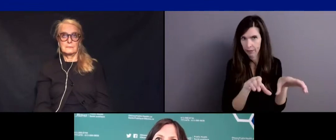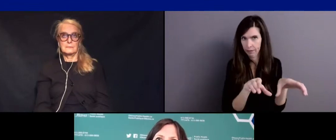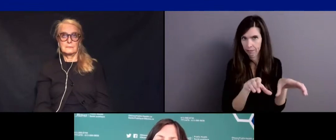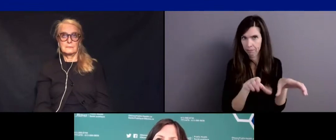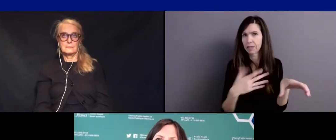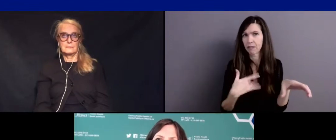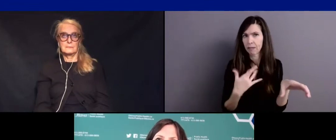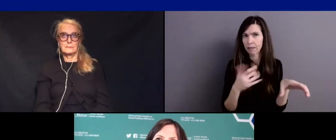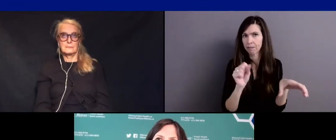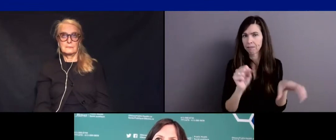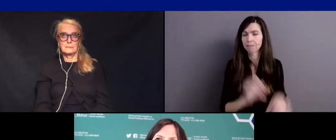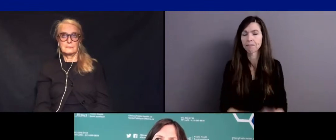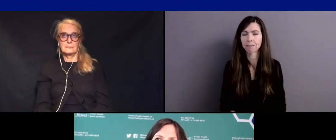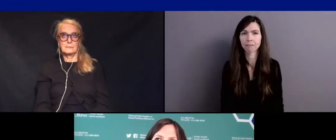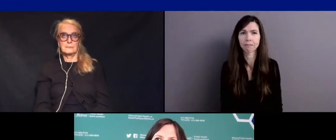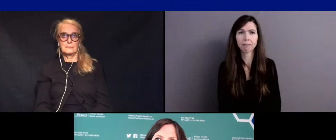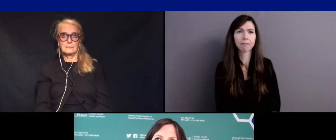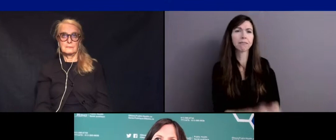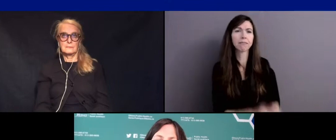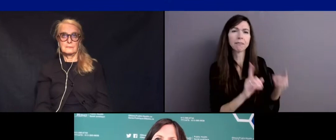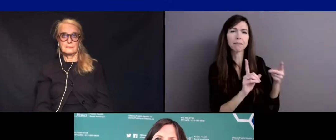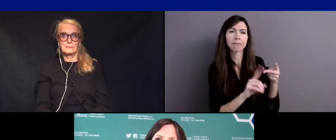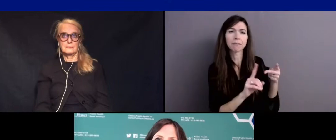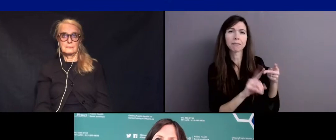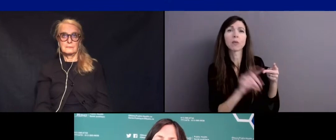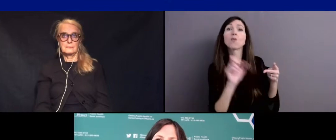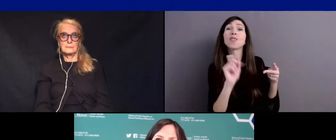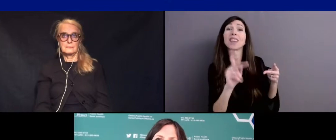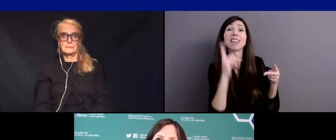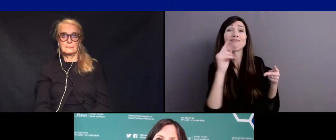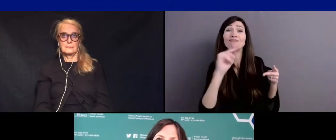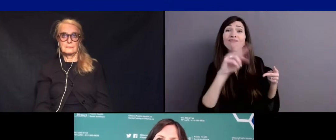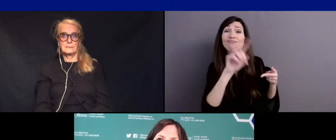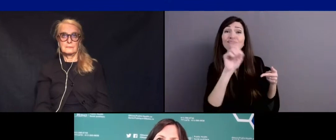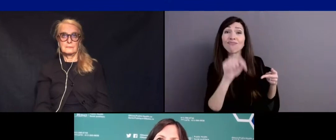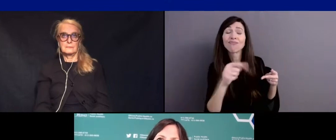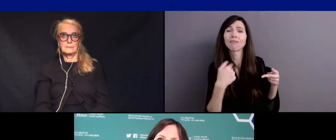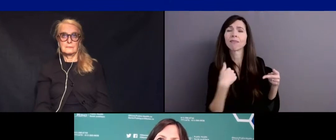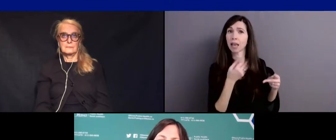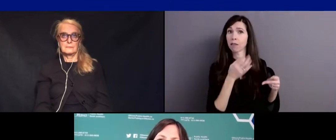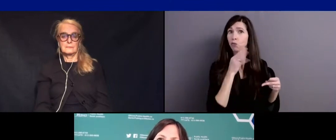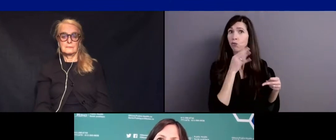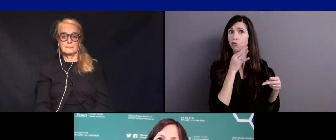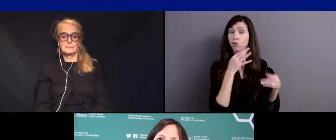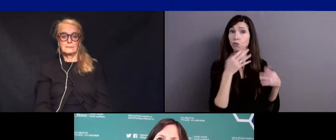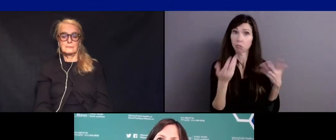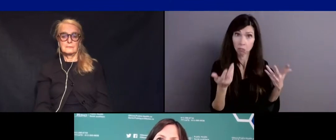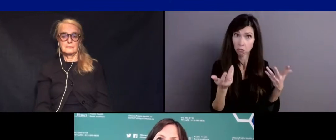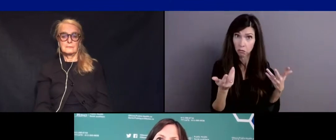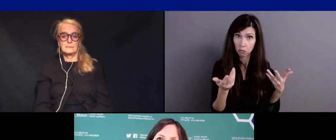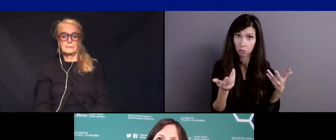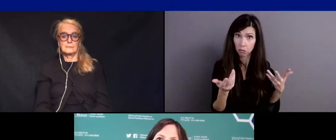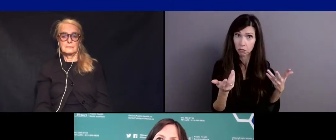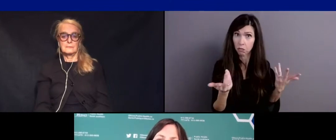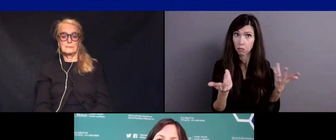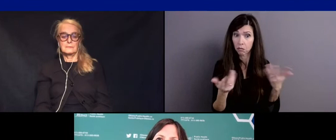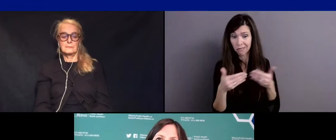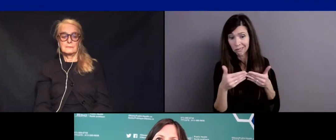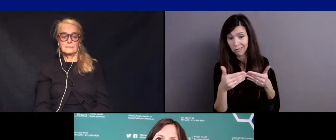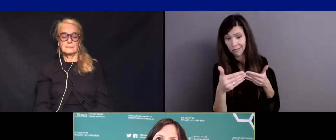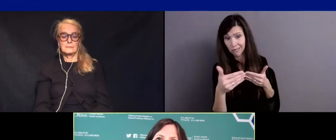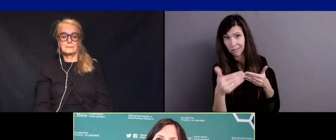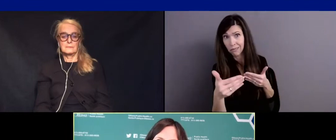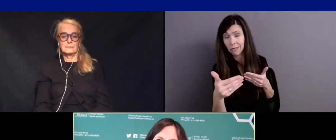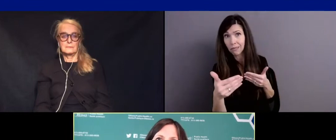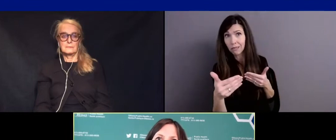Okay, and changing gears a little bit, I was just curious if now 10 days or so removed from the Thanksgiving long